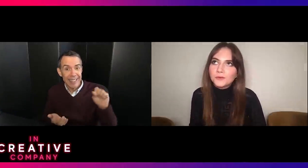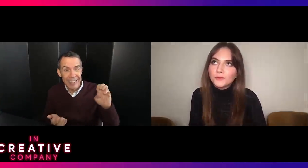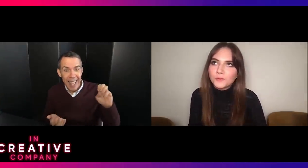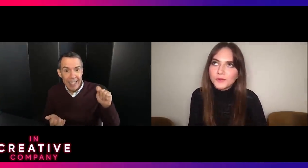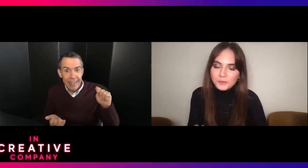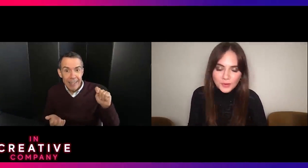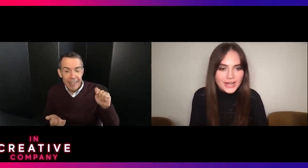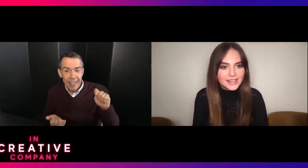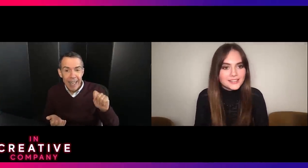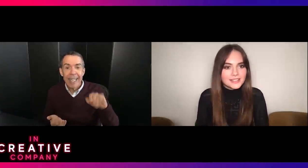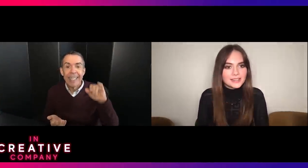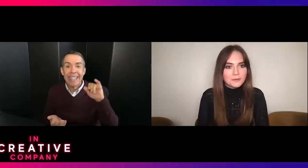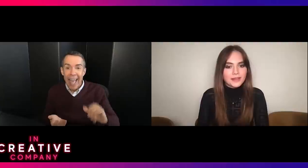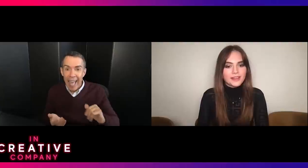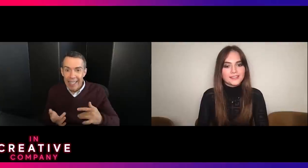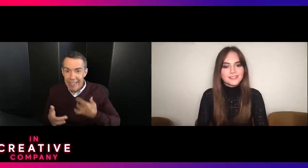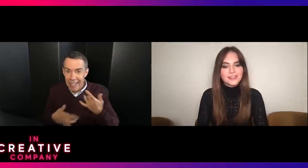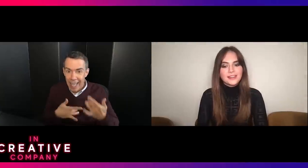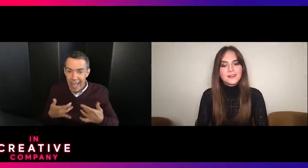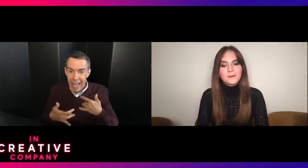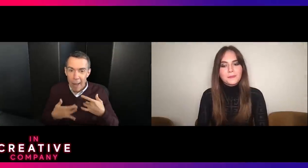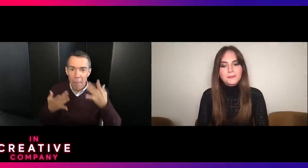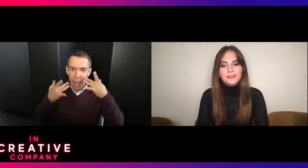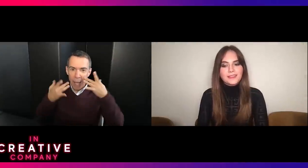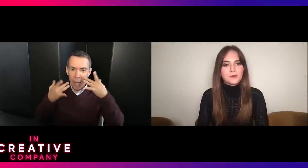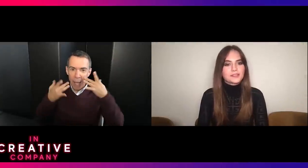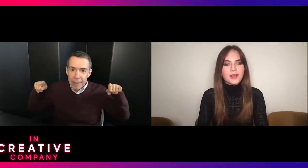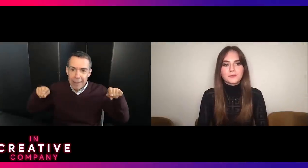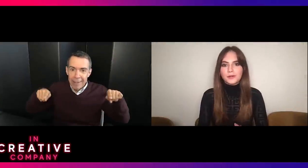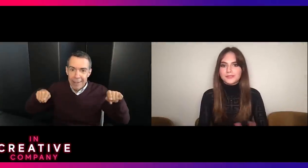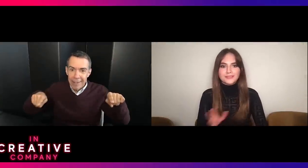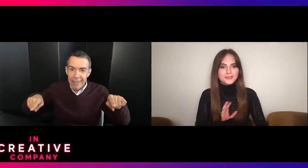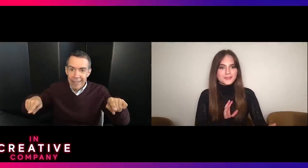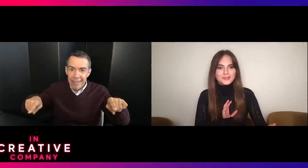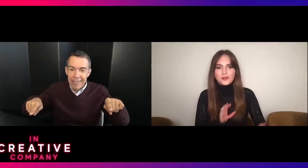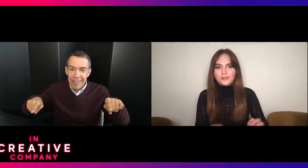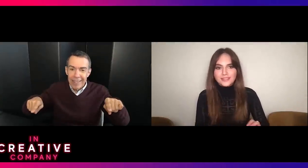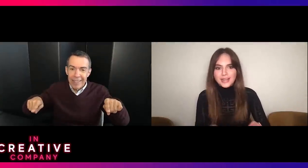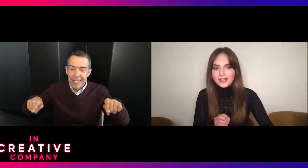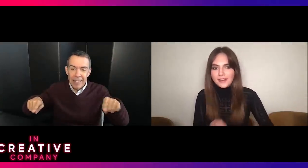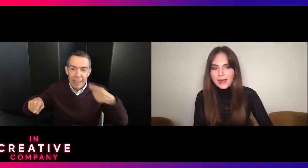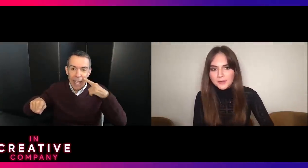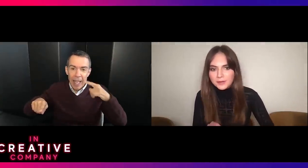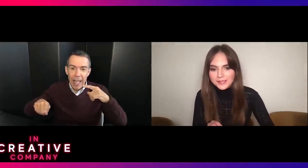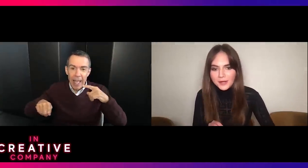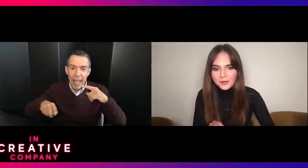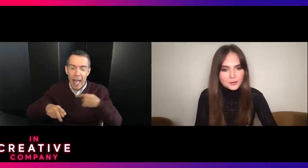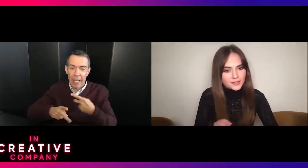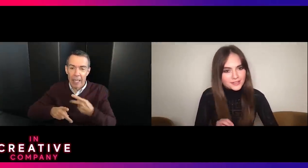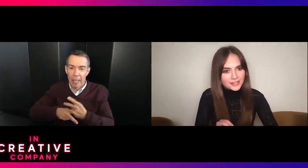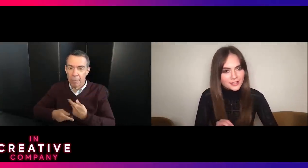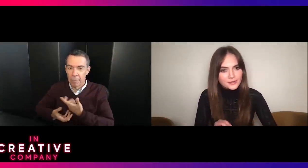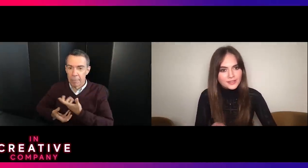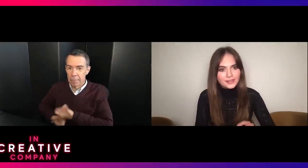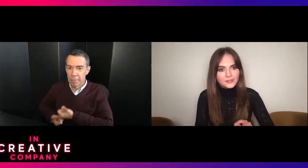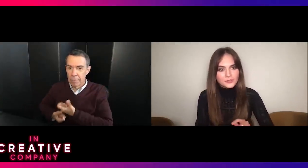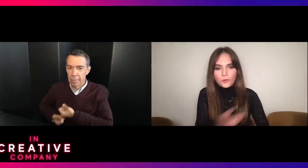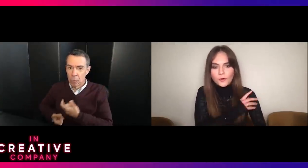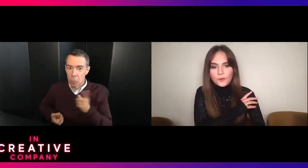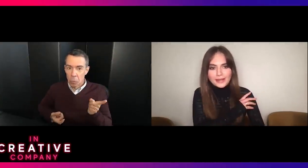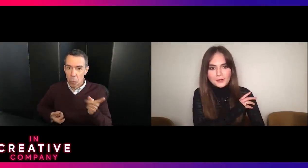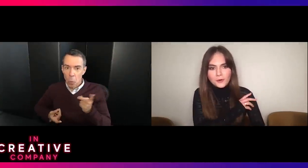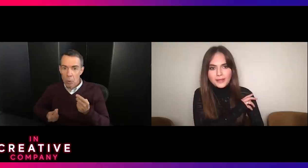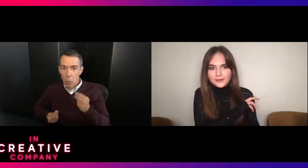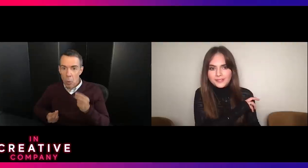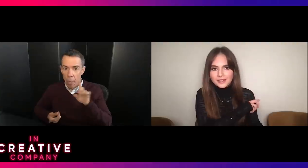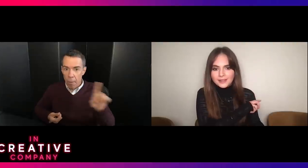think that was really exciting because there were times where I was just constantly kind of kept on my toes. Like, what is he going to do? Is he going to just